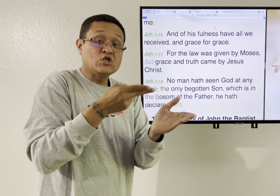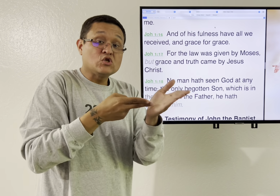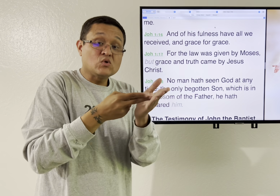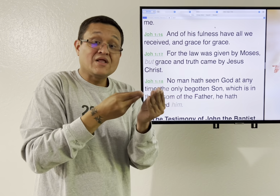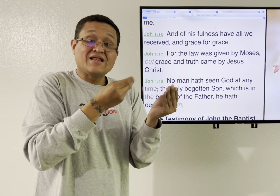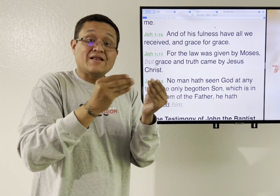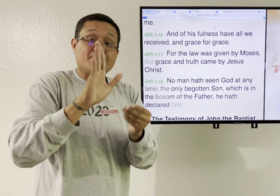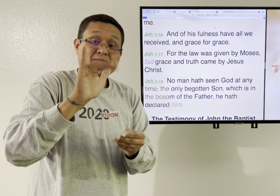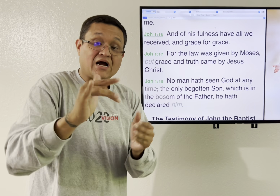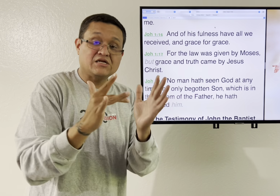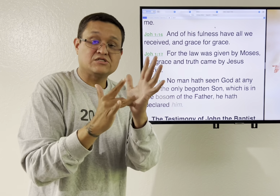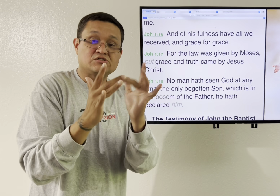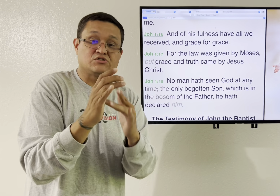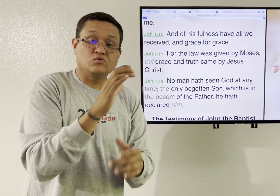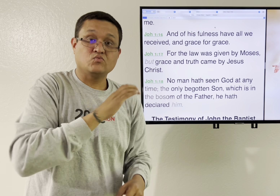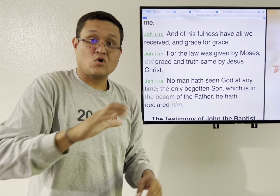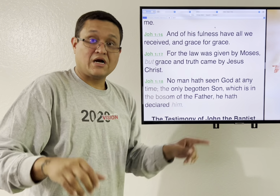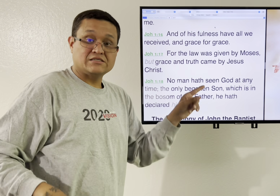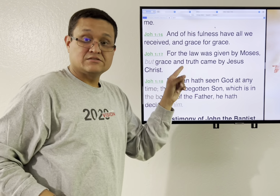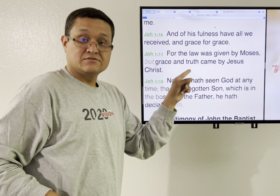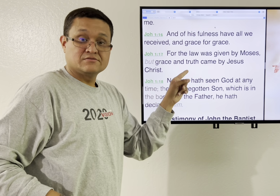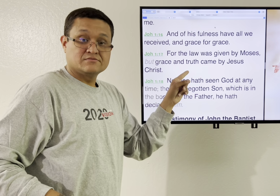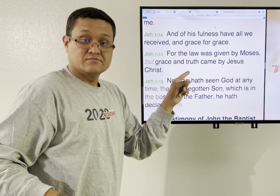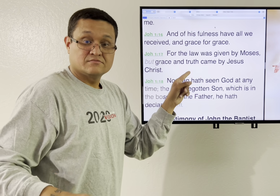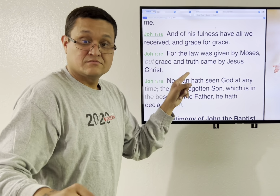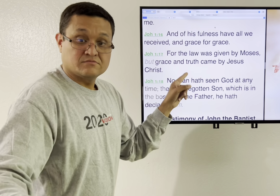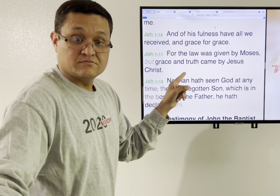but grace and truth came by Jesus Christ.